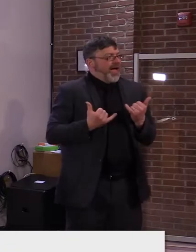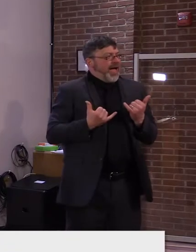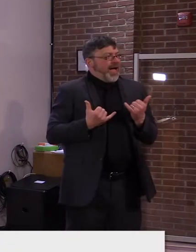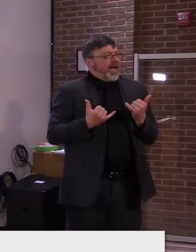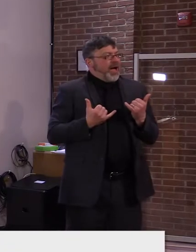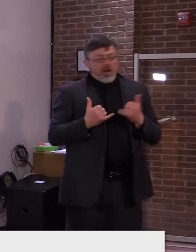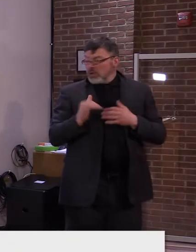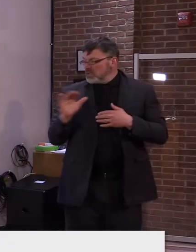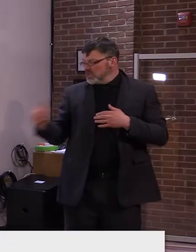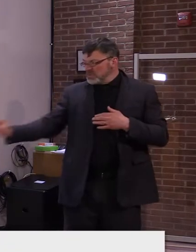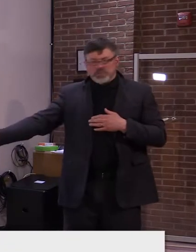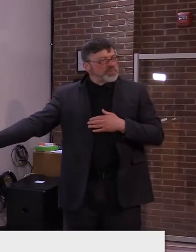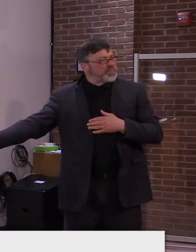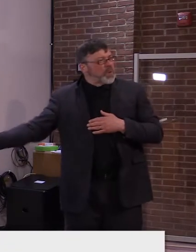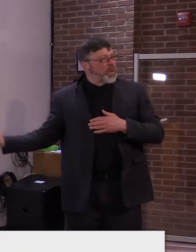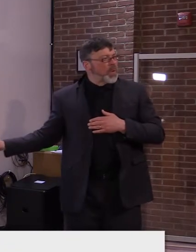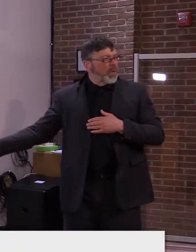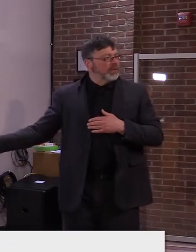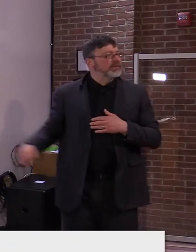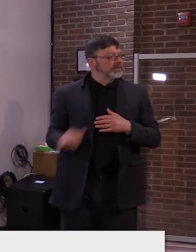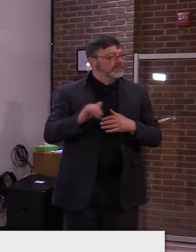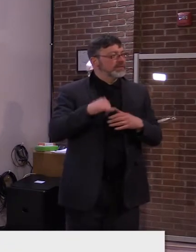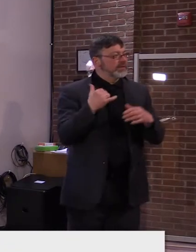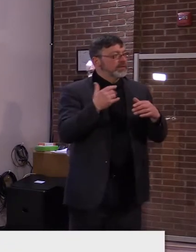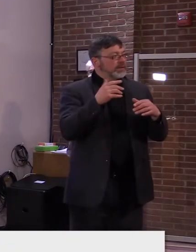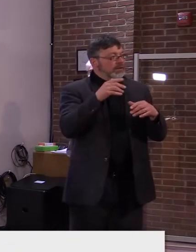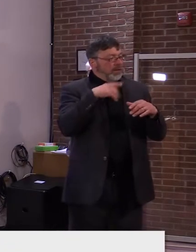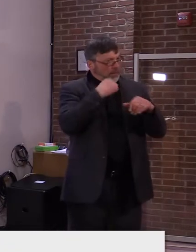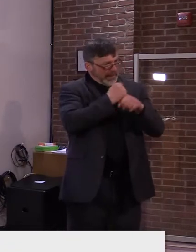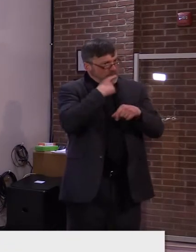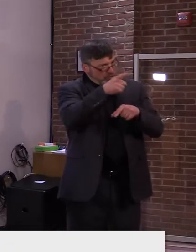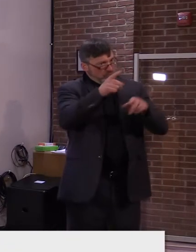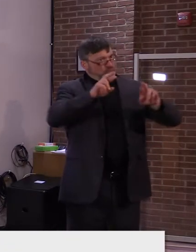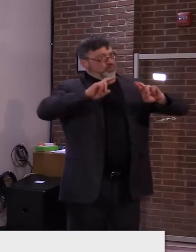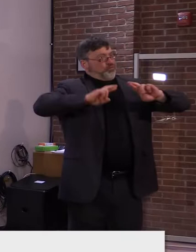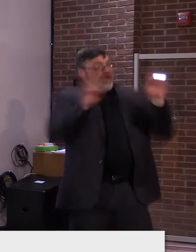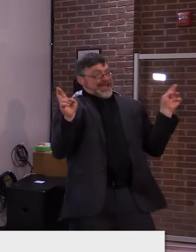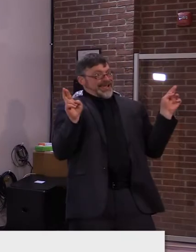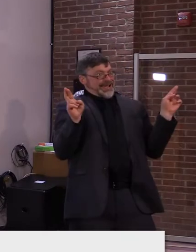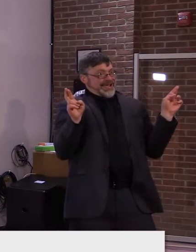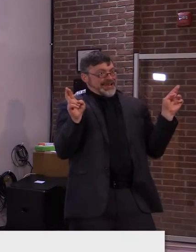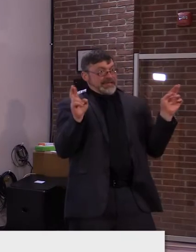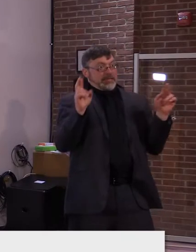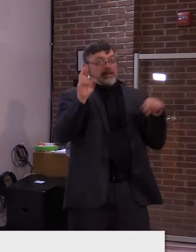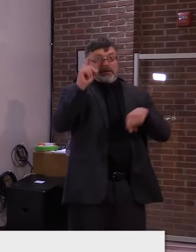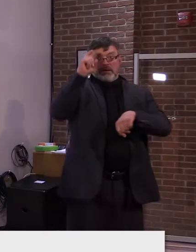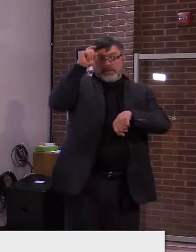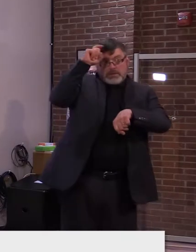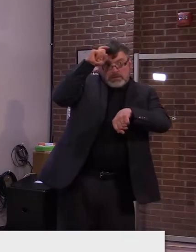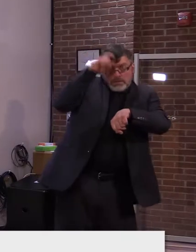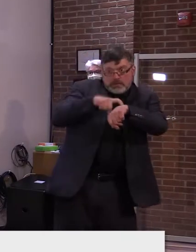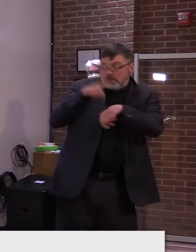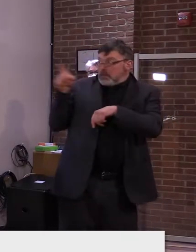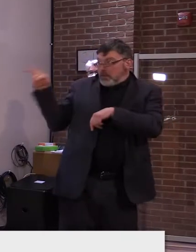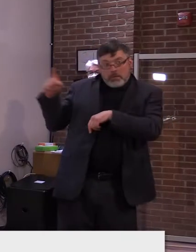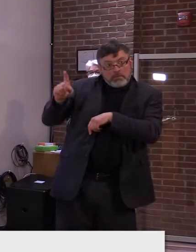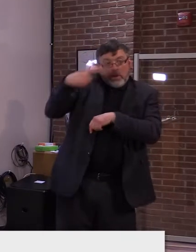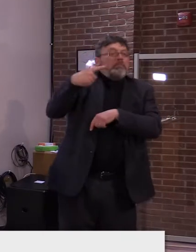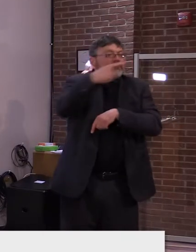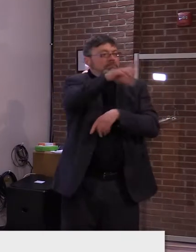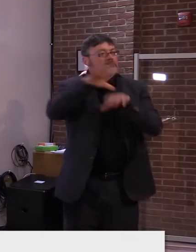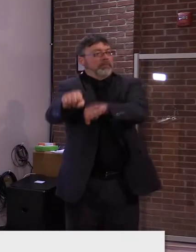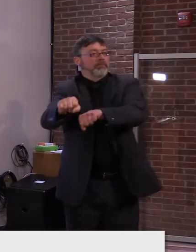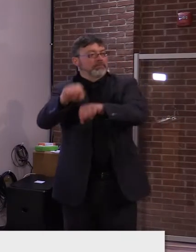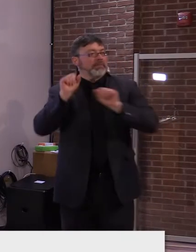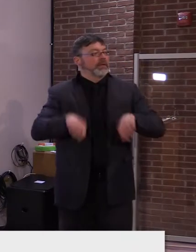can simply go onto the website and schedule an appointment. Has been an incredible year,